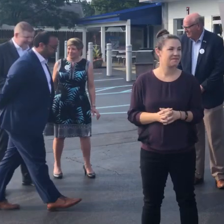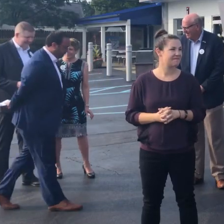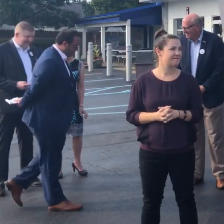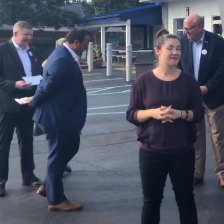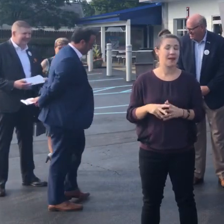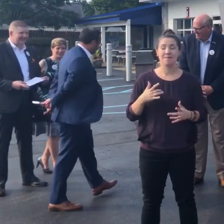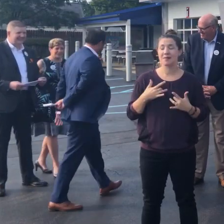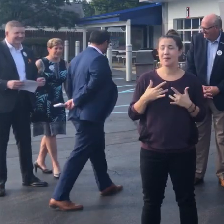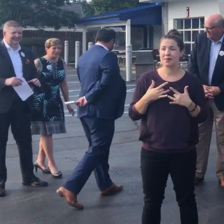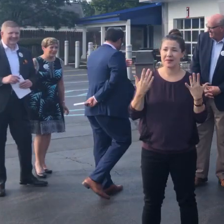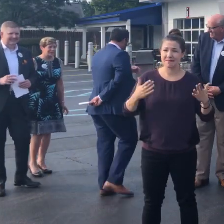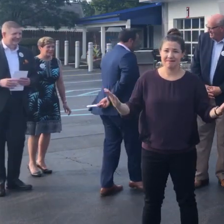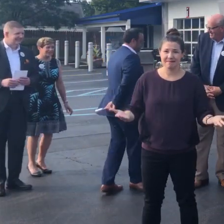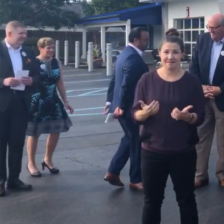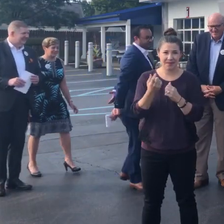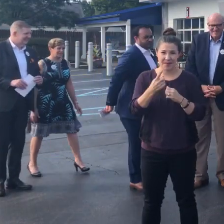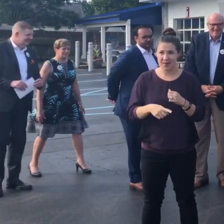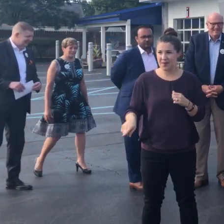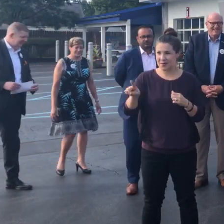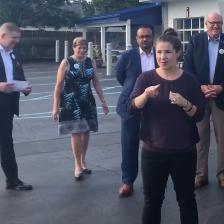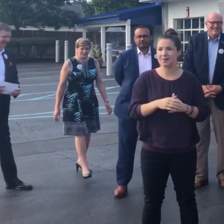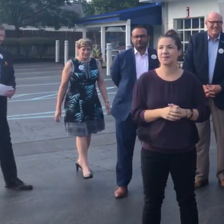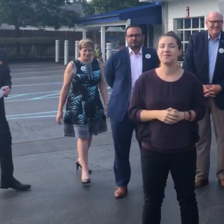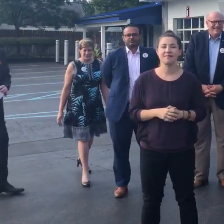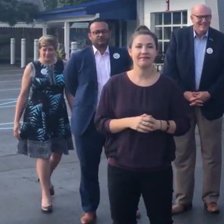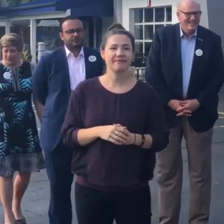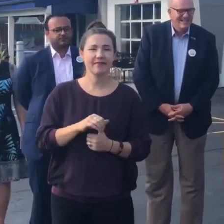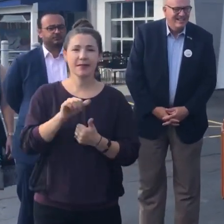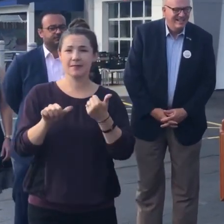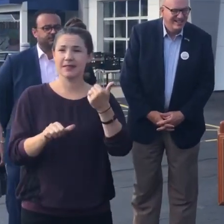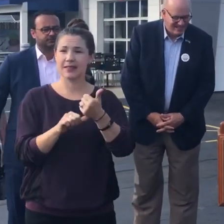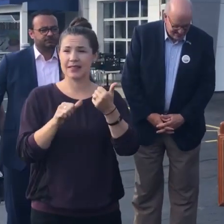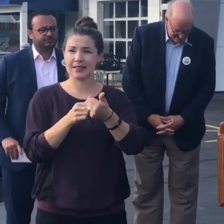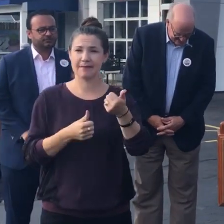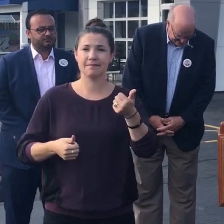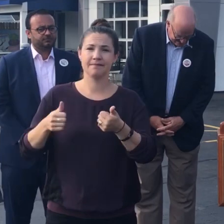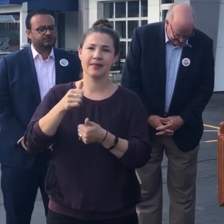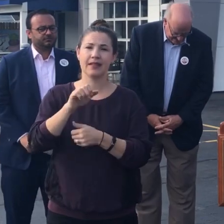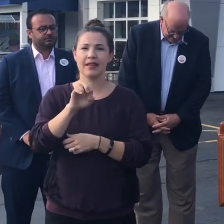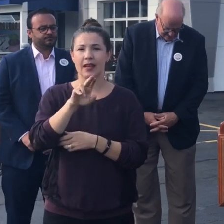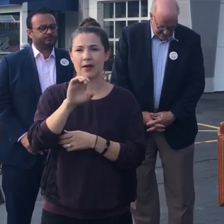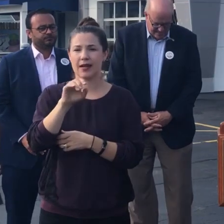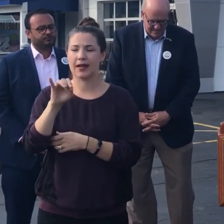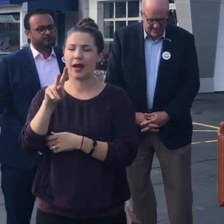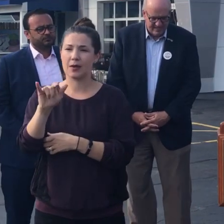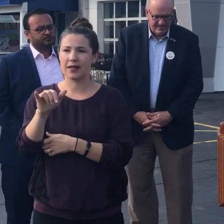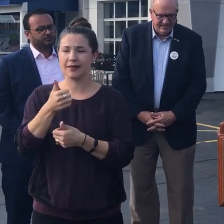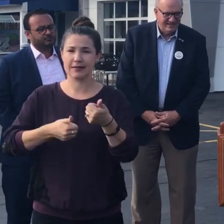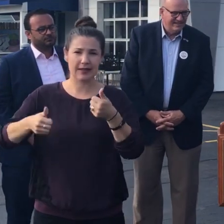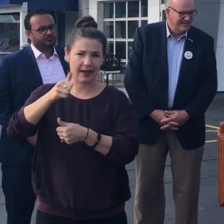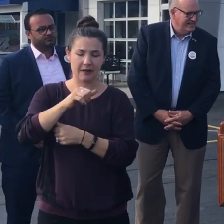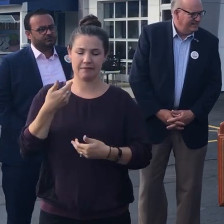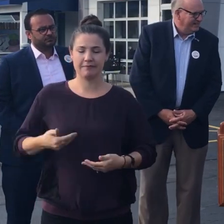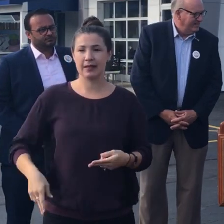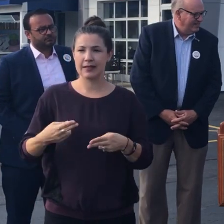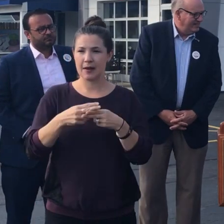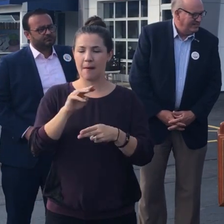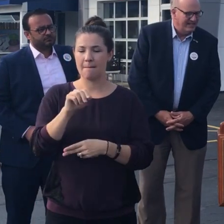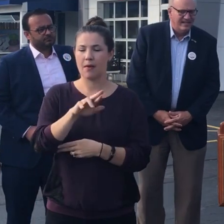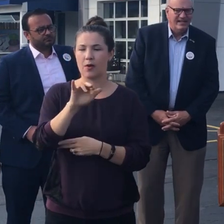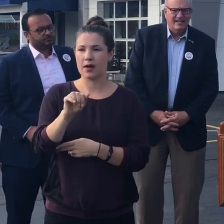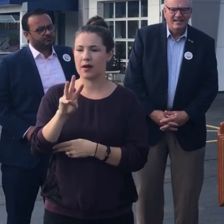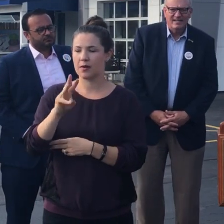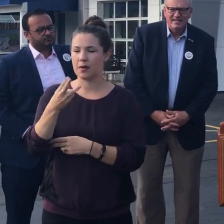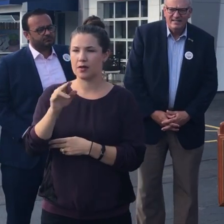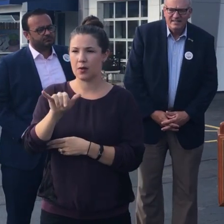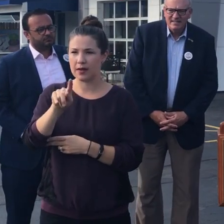delighted to be with you. I am Deputy Erie County Executive Maria White, and I'm so pleased that you have joined